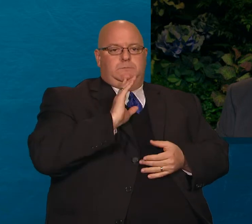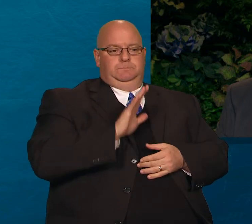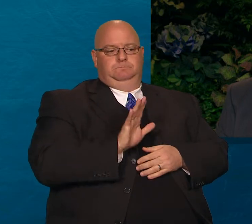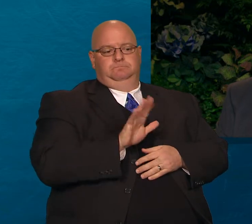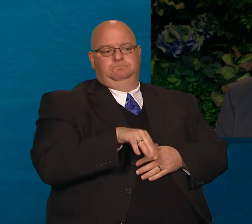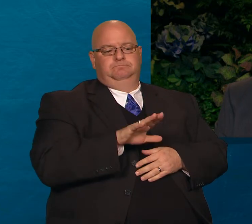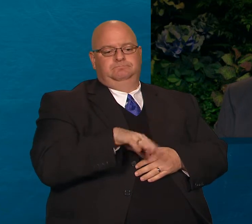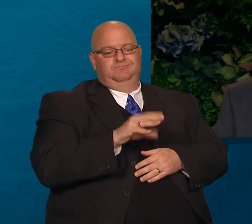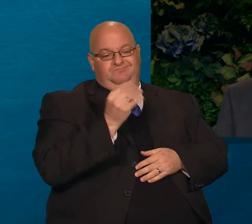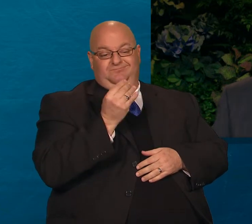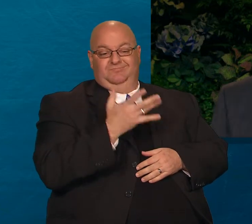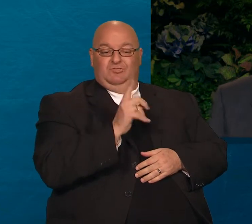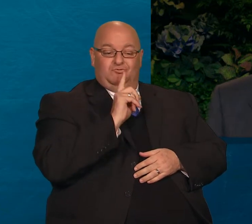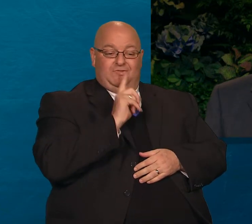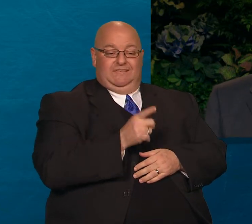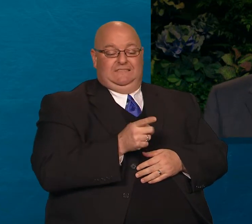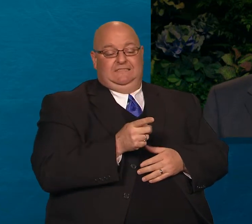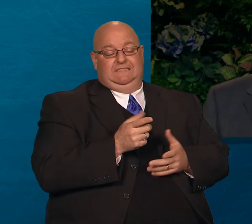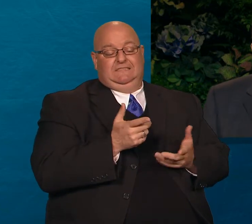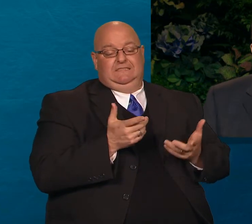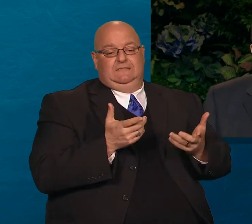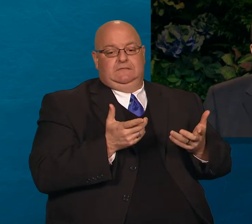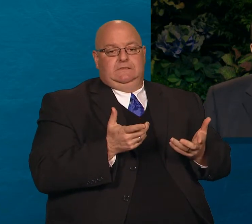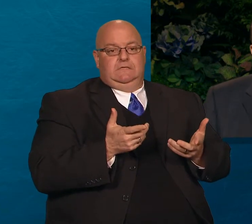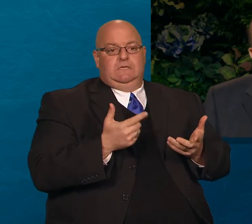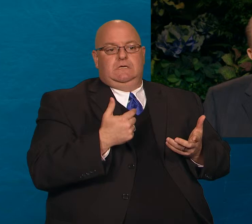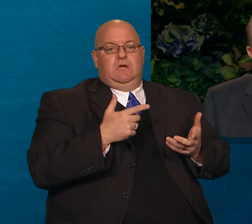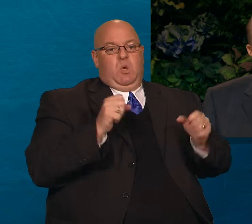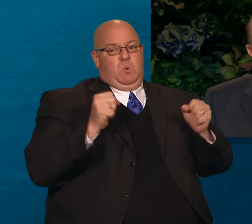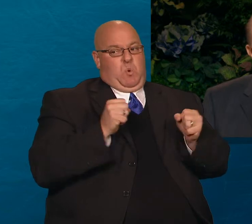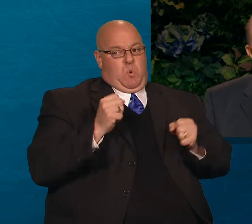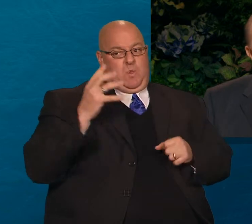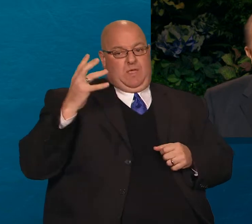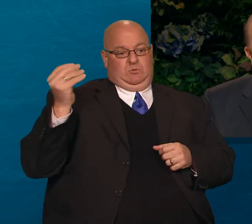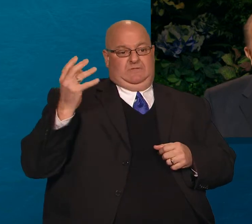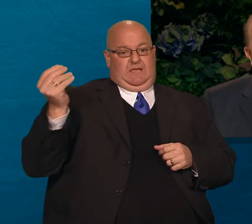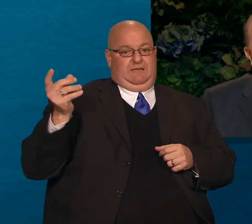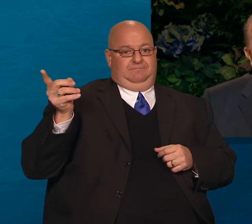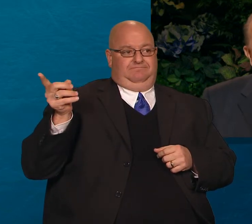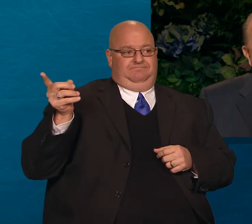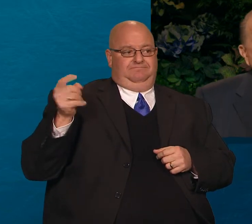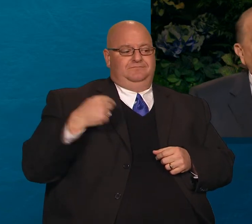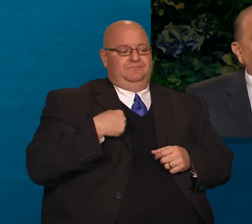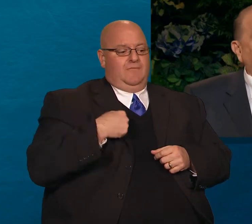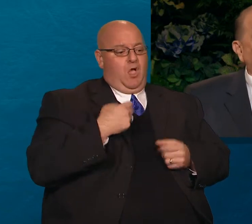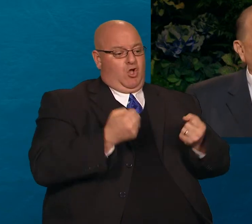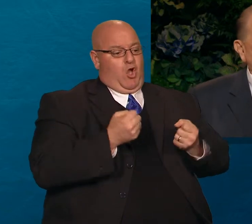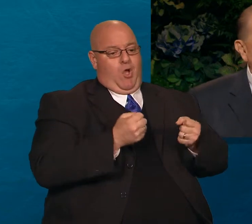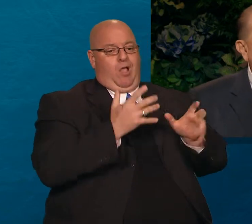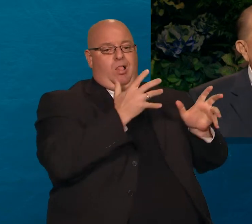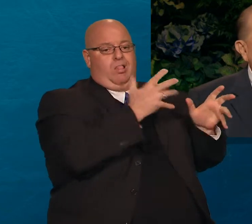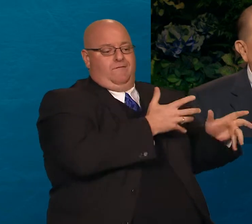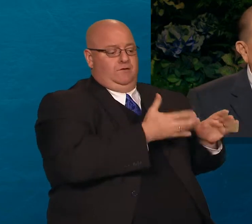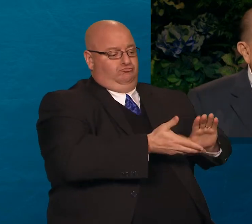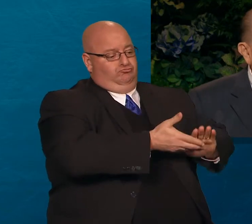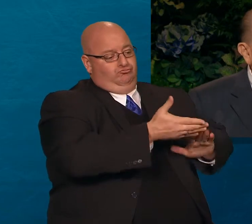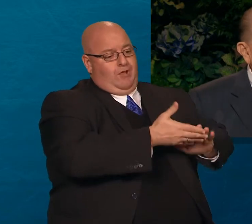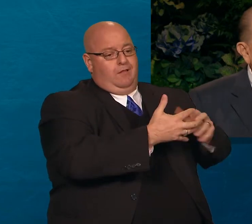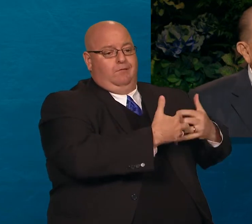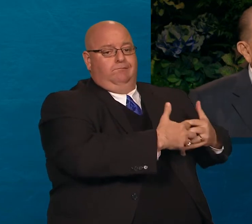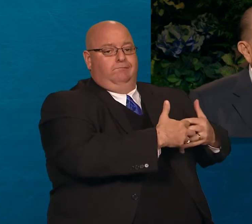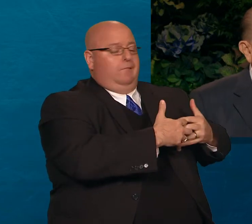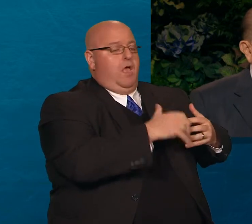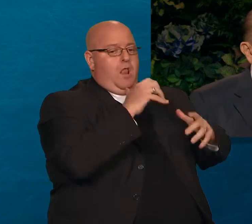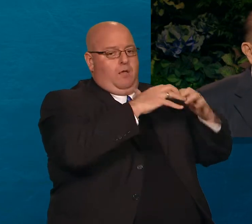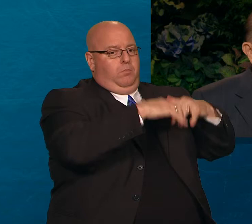said, "Well, I'll tell you, Brother Romney, it's cold outside, and I left my car engine running